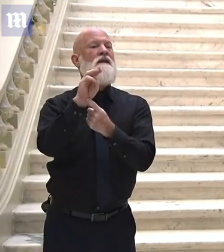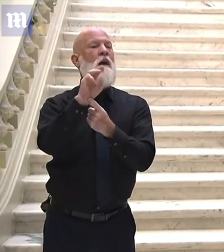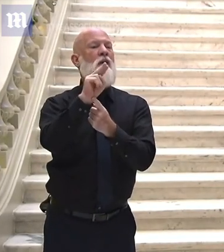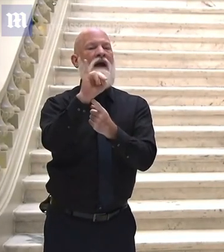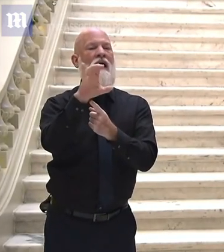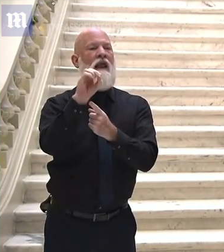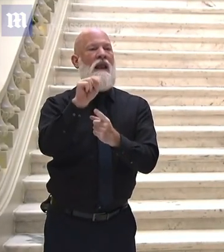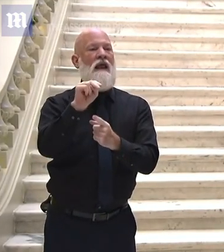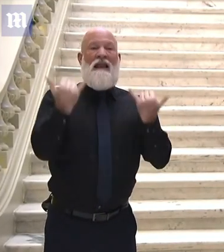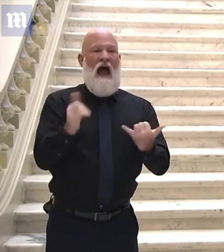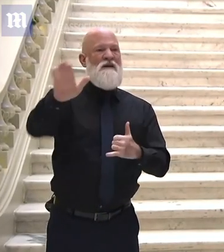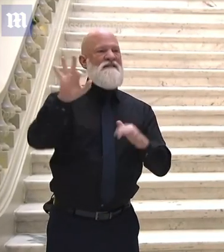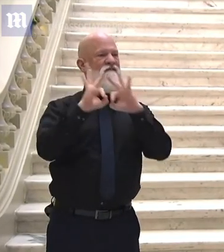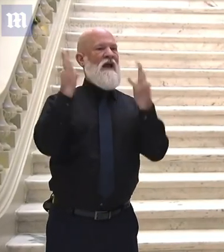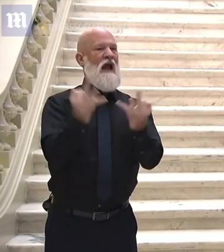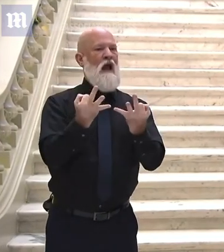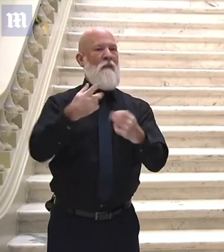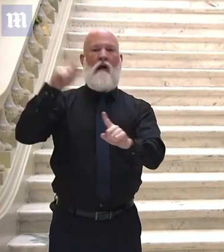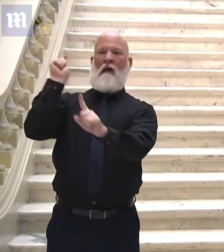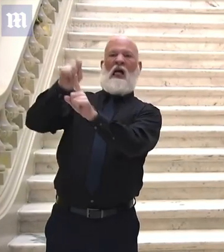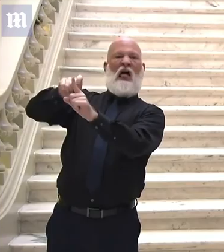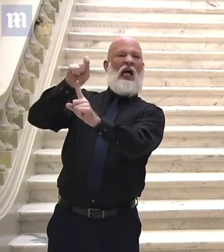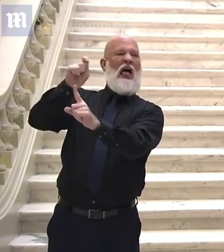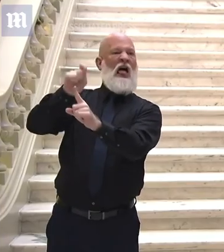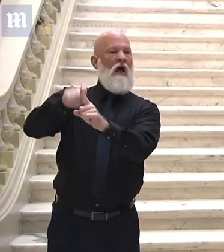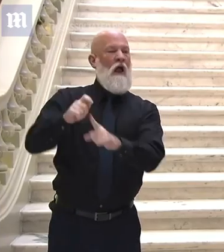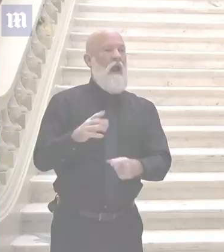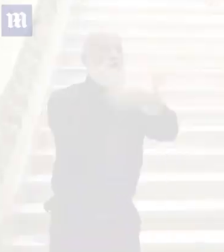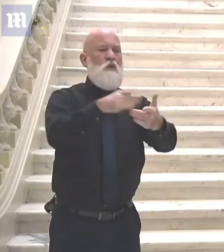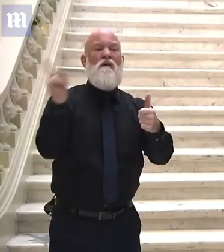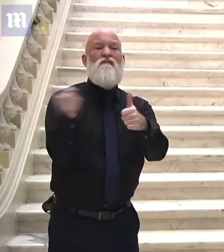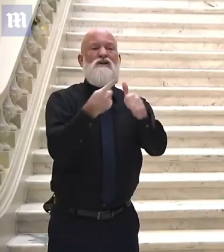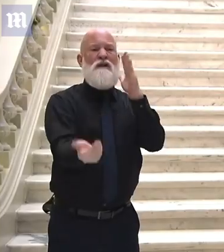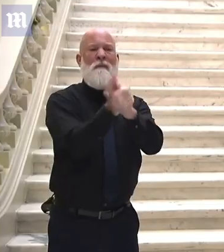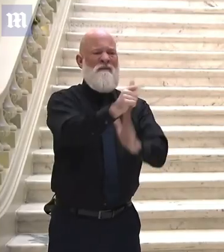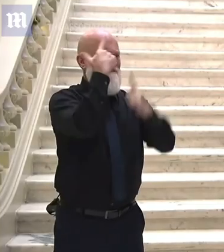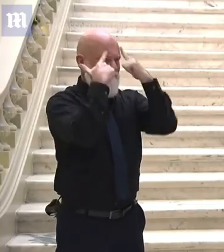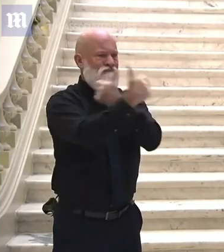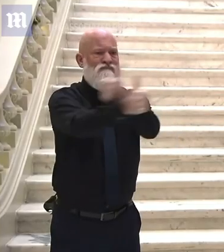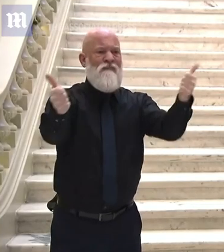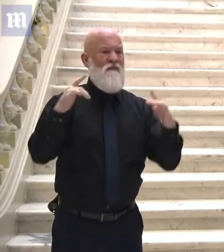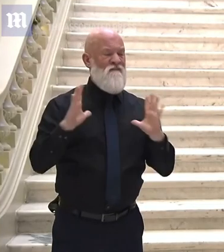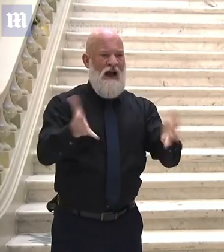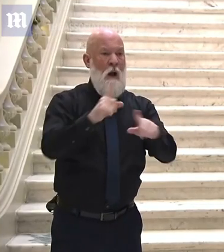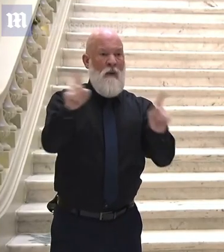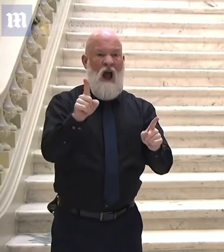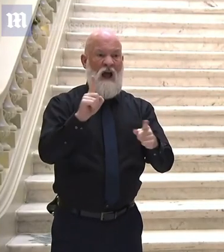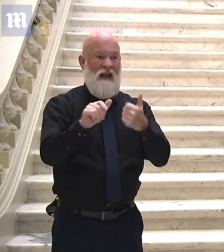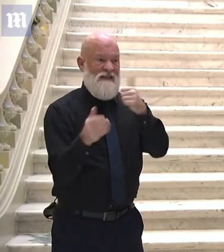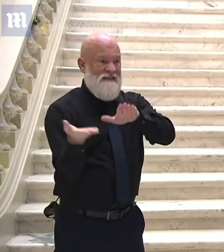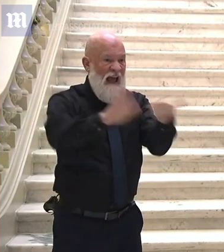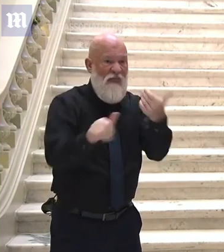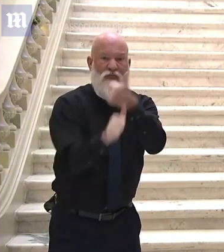now there's a noose out there with his name on it that's that's not right death threats physical